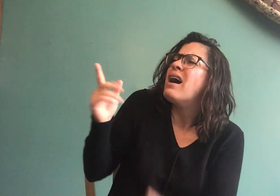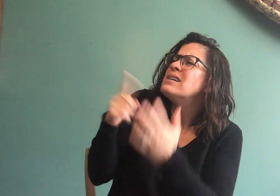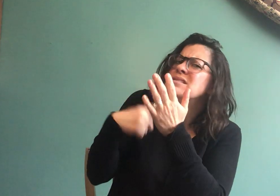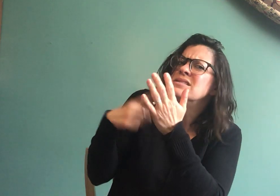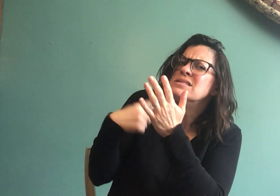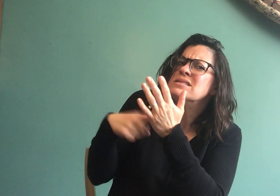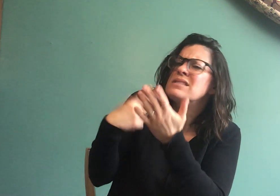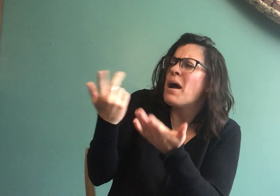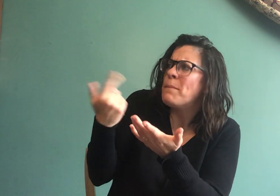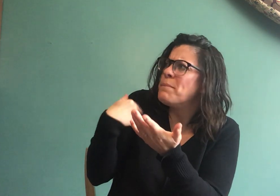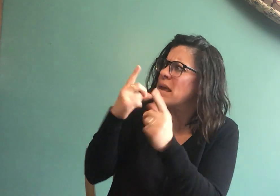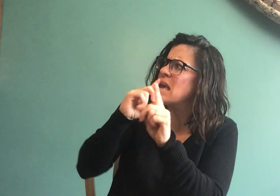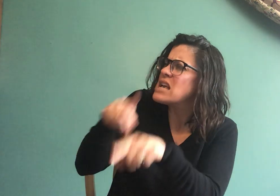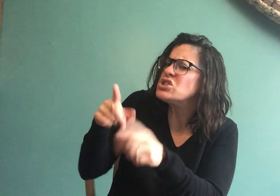couple times, I didn't get an answer either.